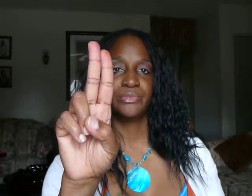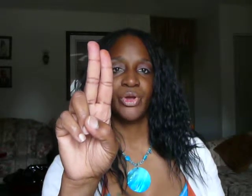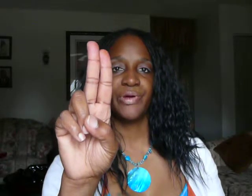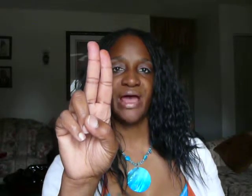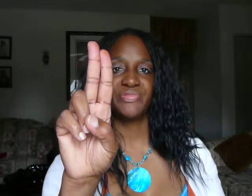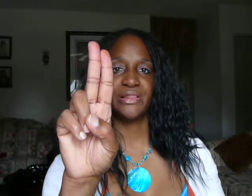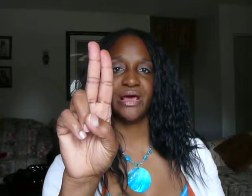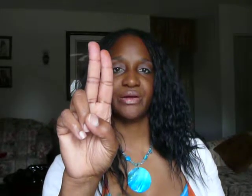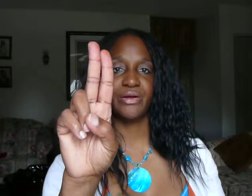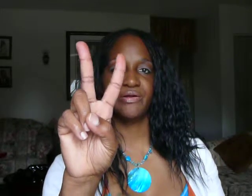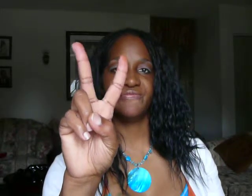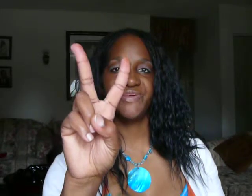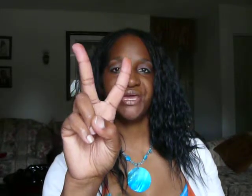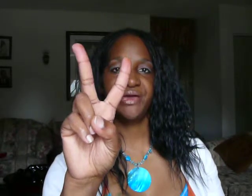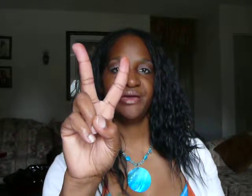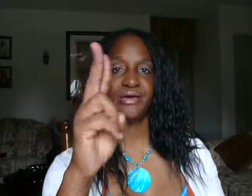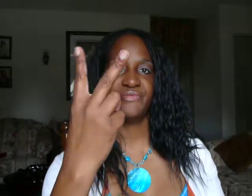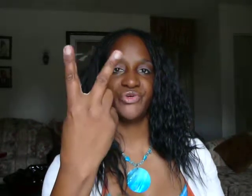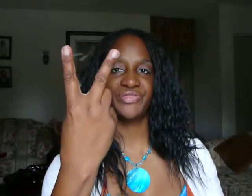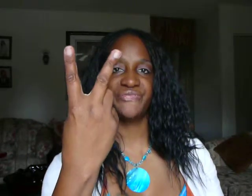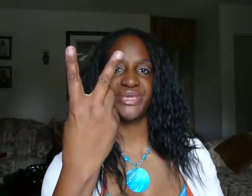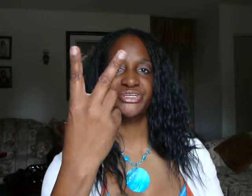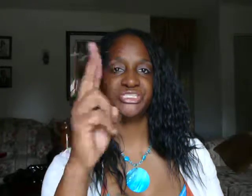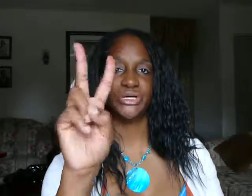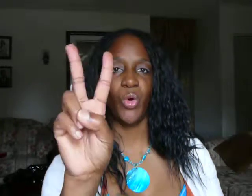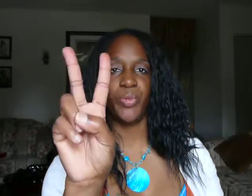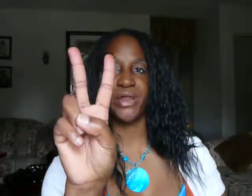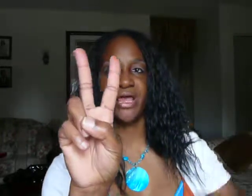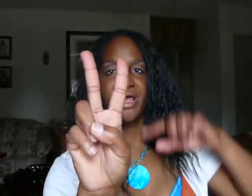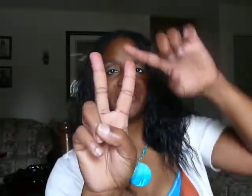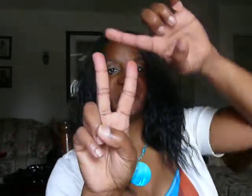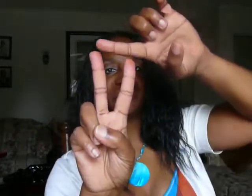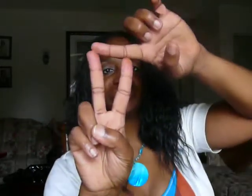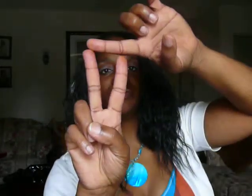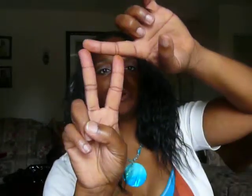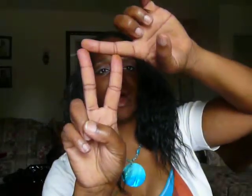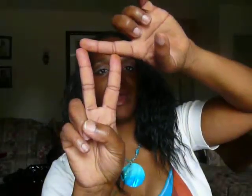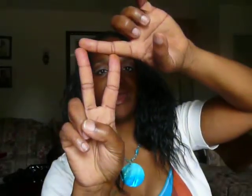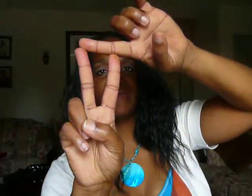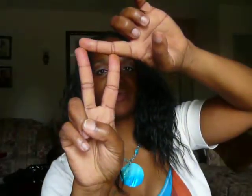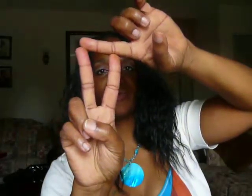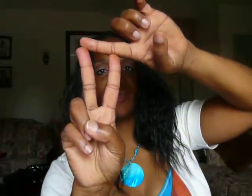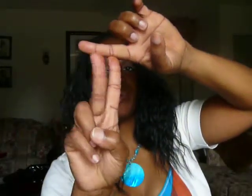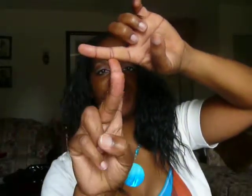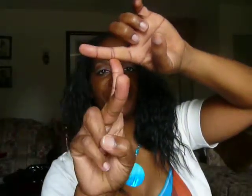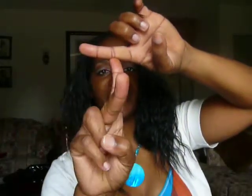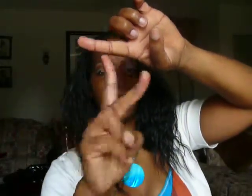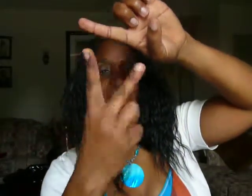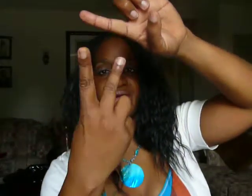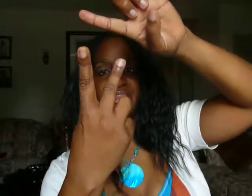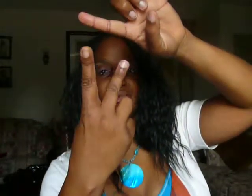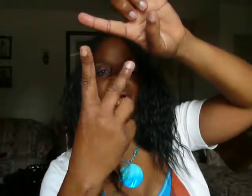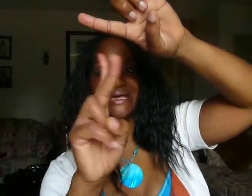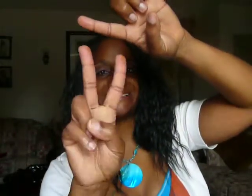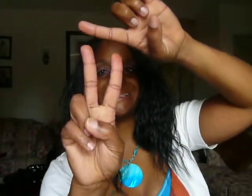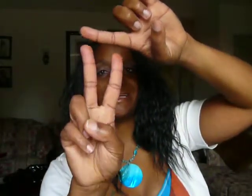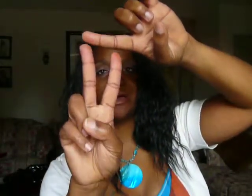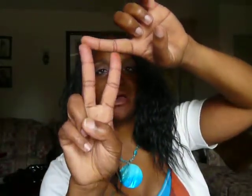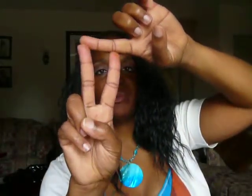We have the letter V, and for the V, you just open it. These 2 are even. Remember with the K, they were extended, but